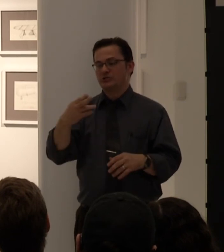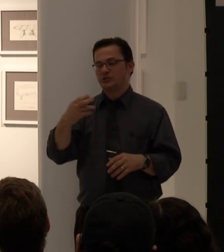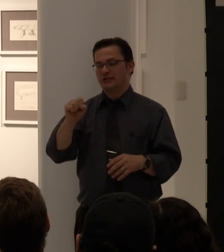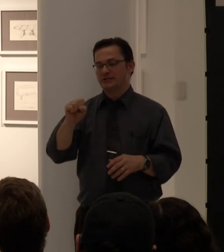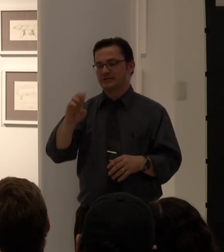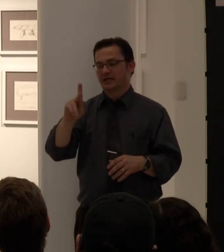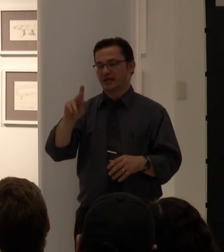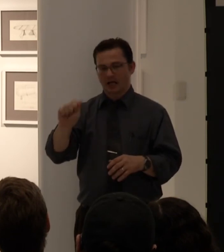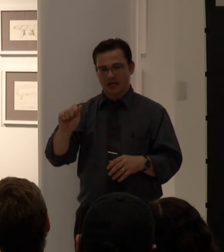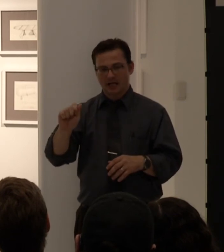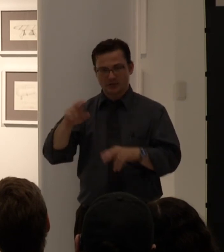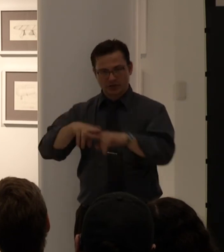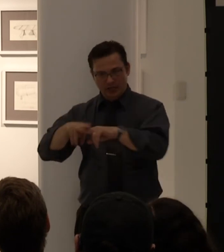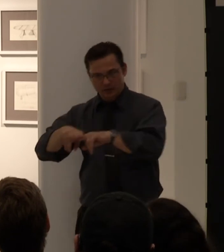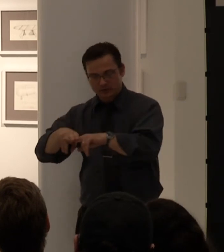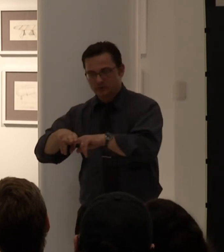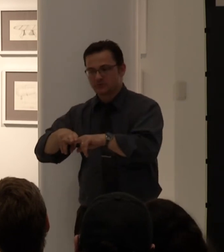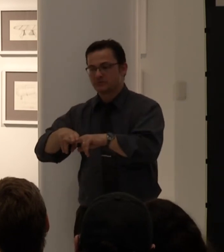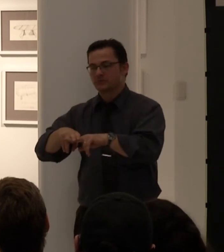Breuer.